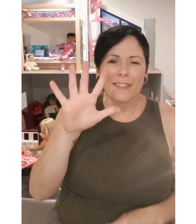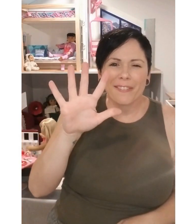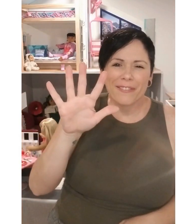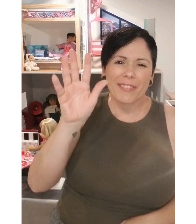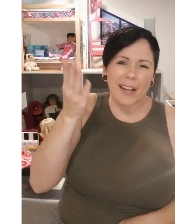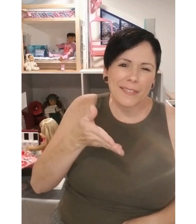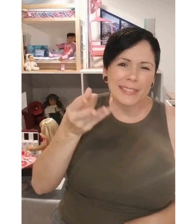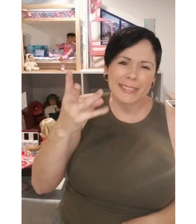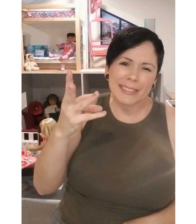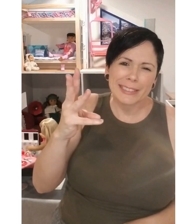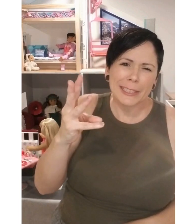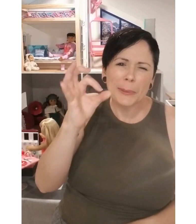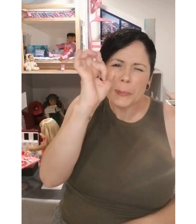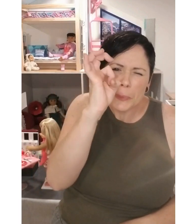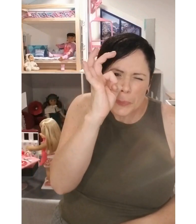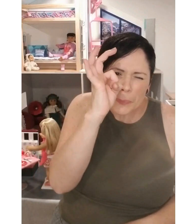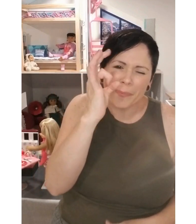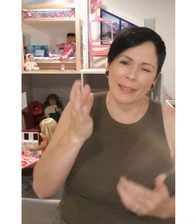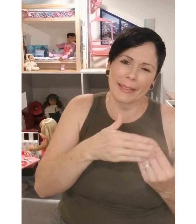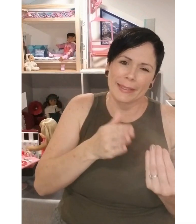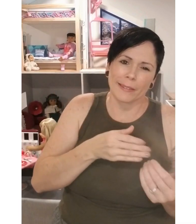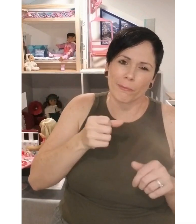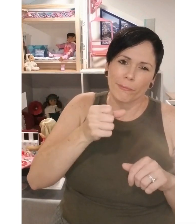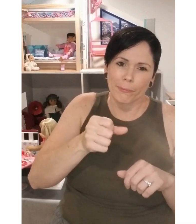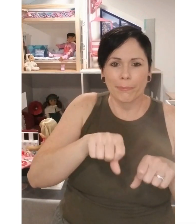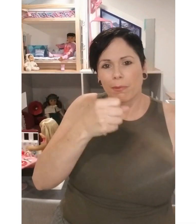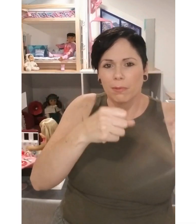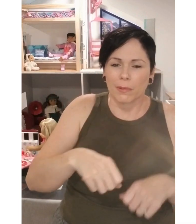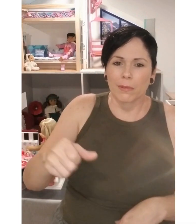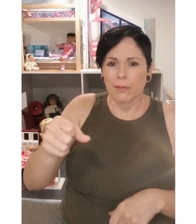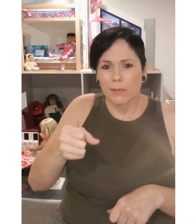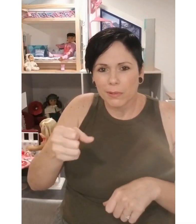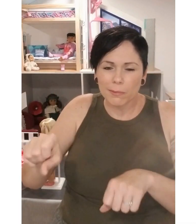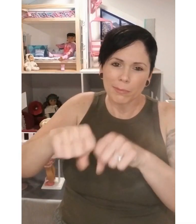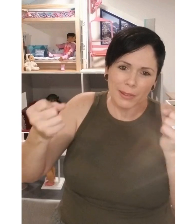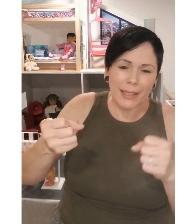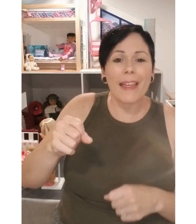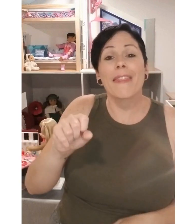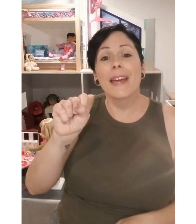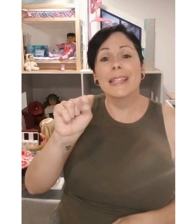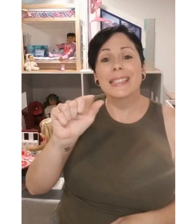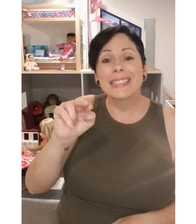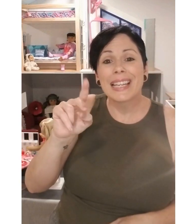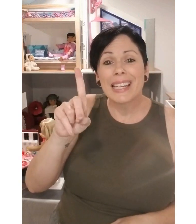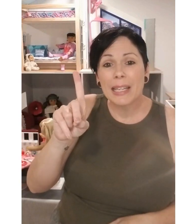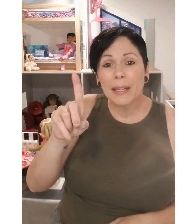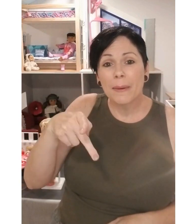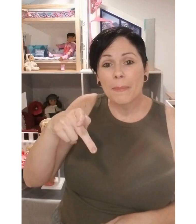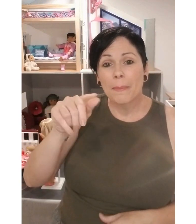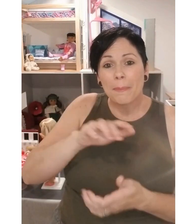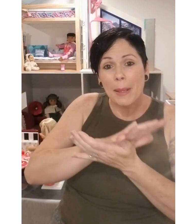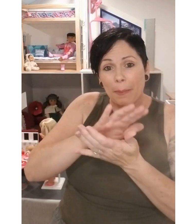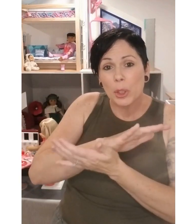the edges with a rough piece of sandpaper I had lying around. And here's what I had ready to